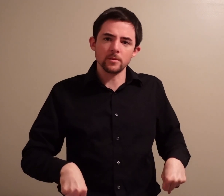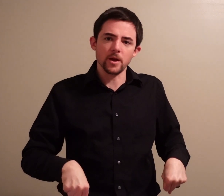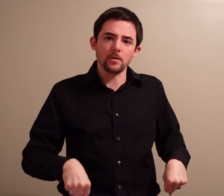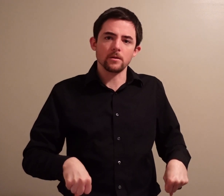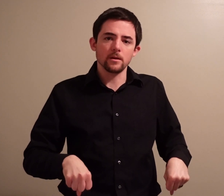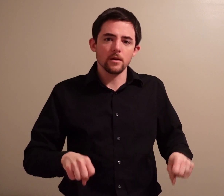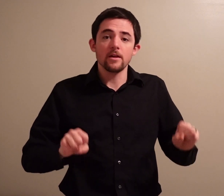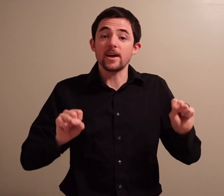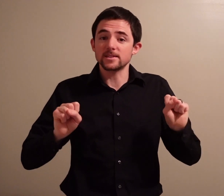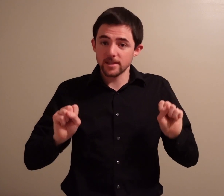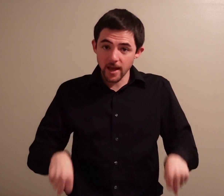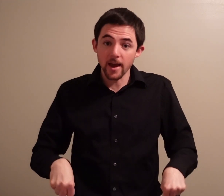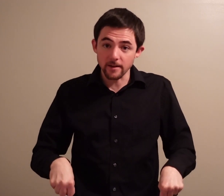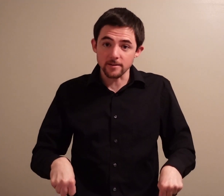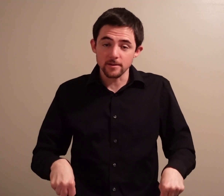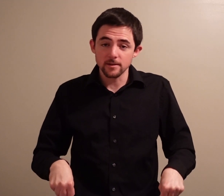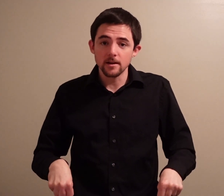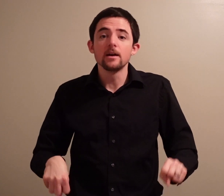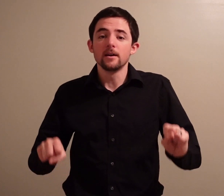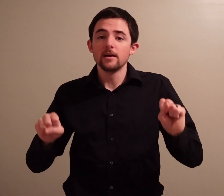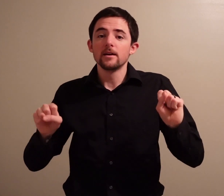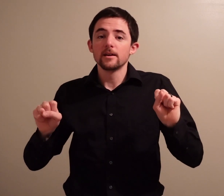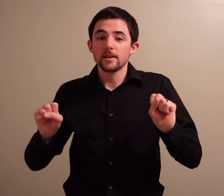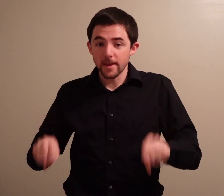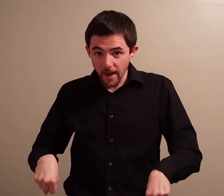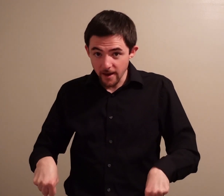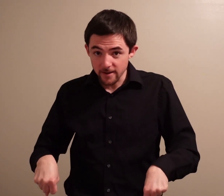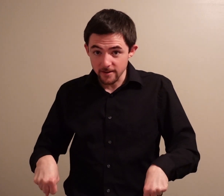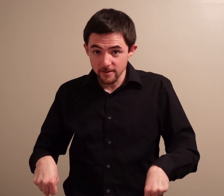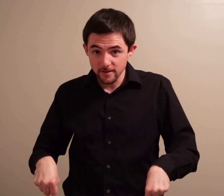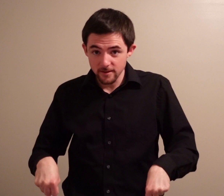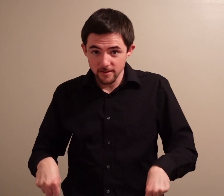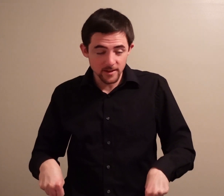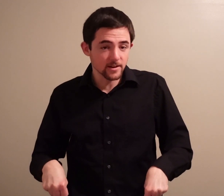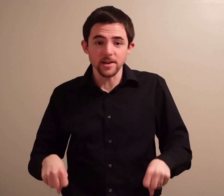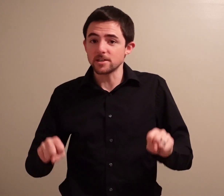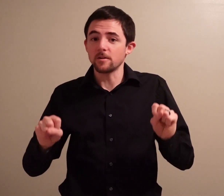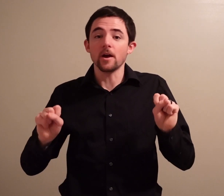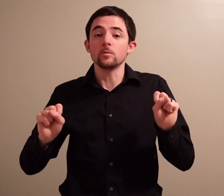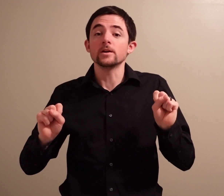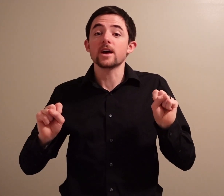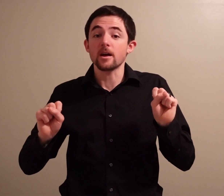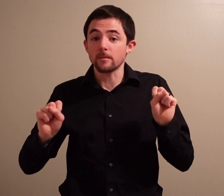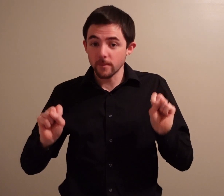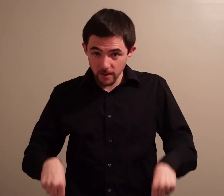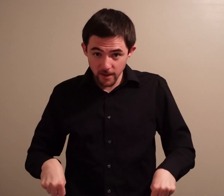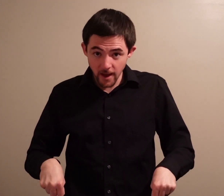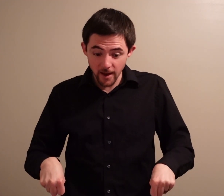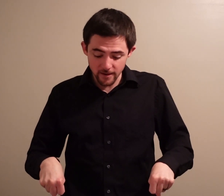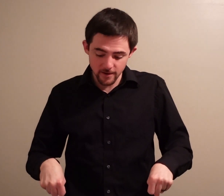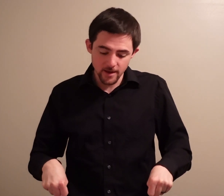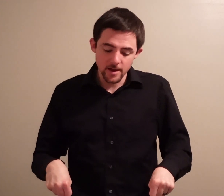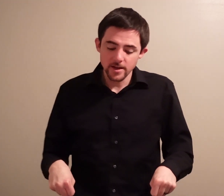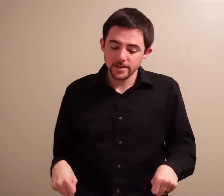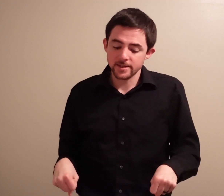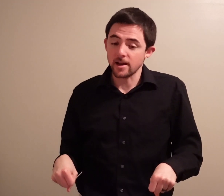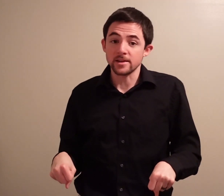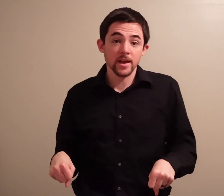down. That's can. Can. Then they just go down one time. Can. To sign